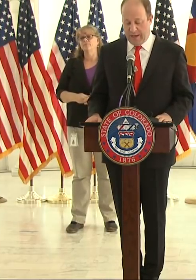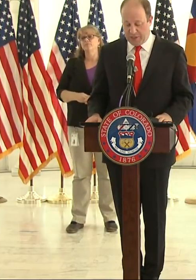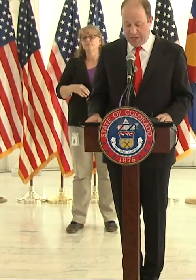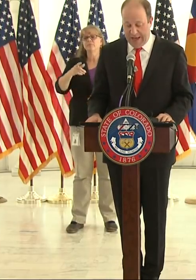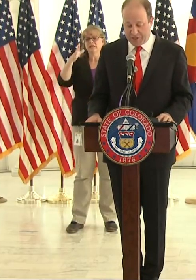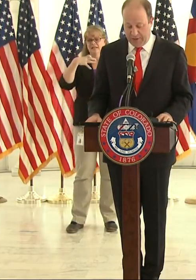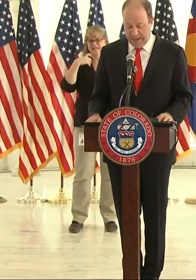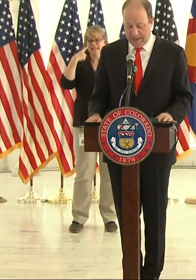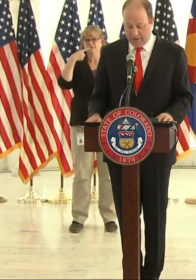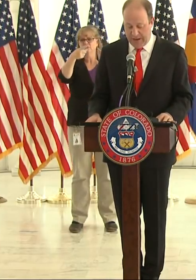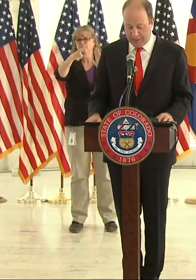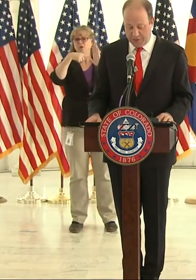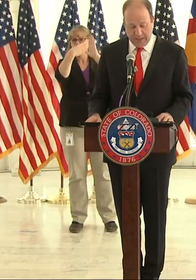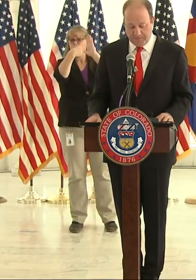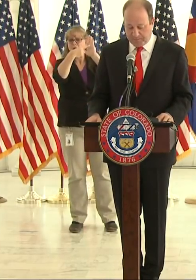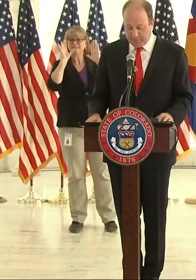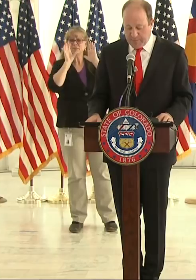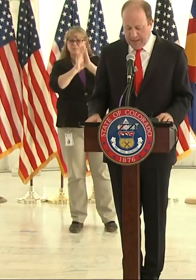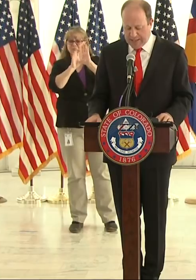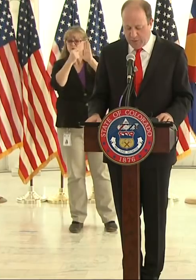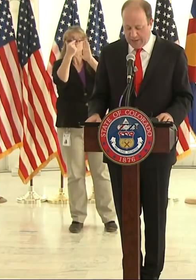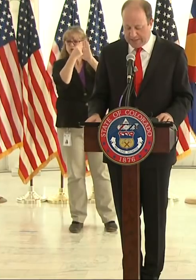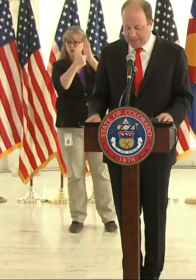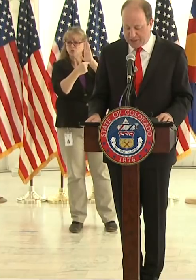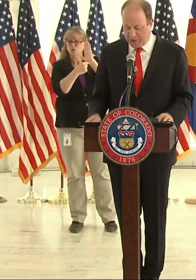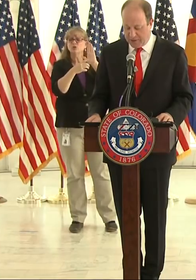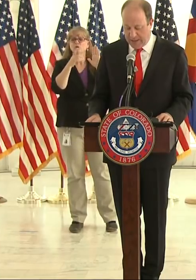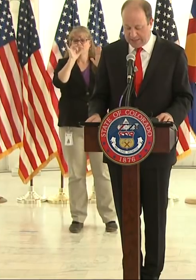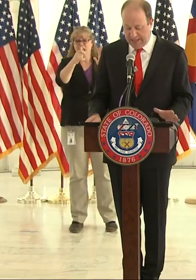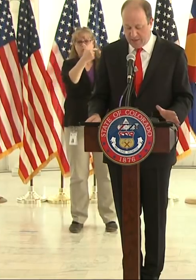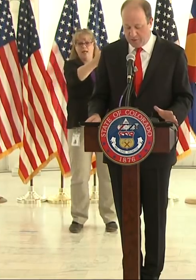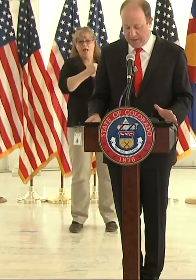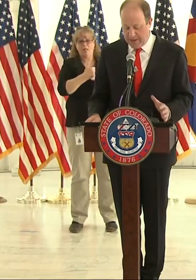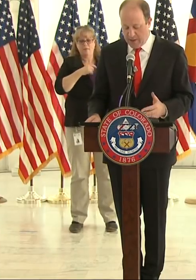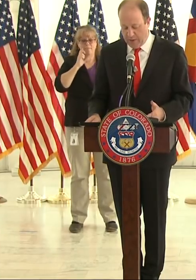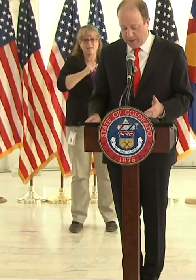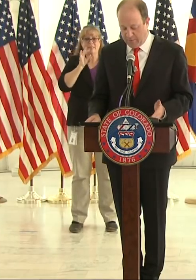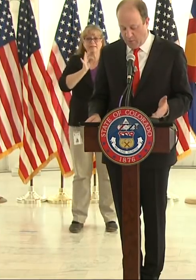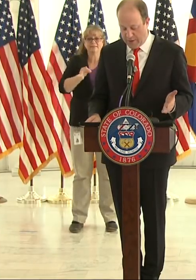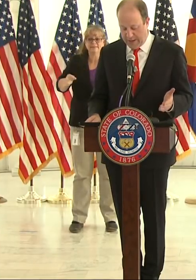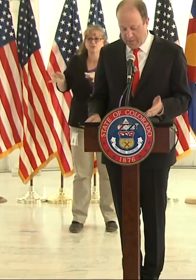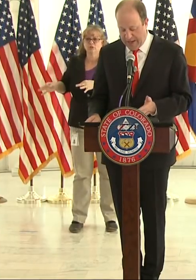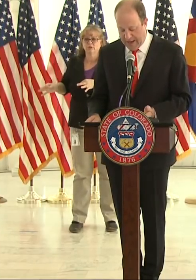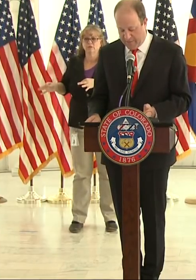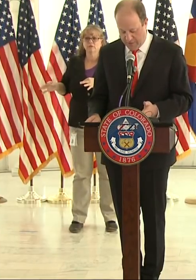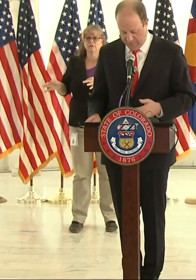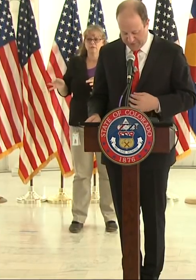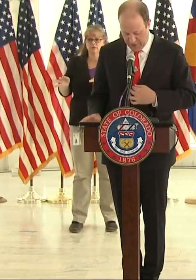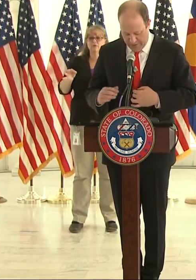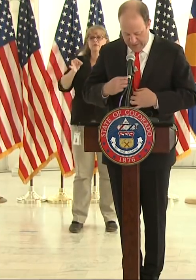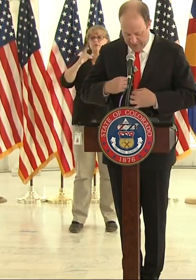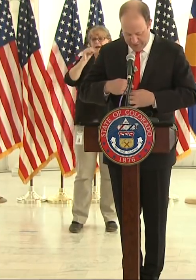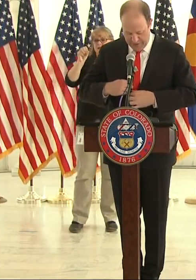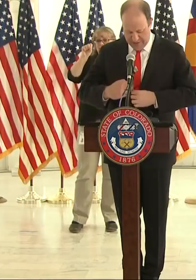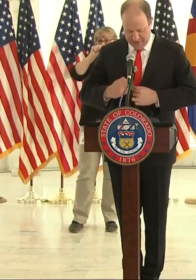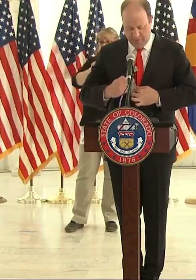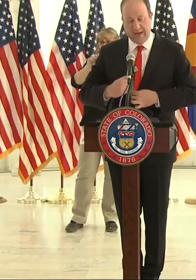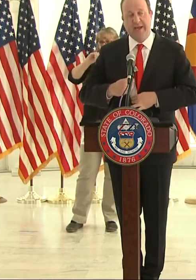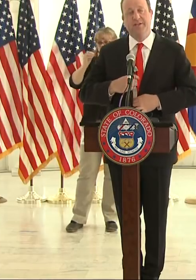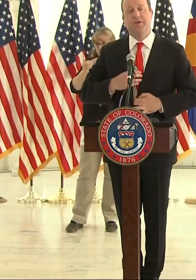important information nationally and internationally, as well as additional stakeholding. We look forward to, and we have heard from so many